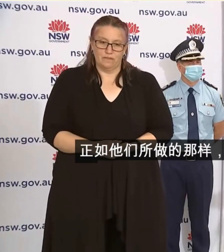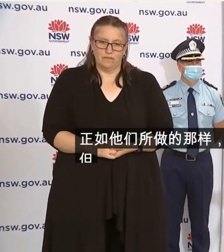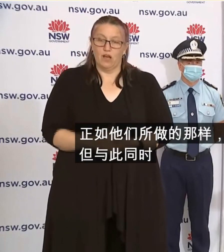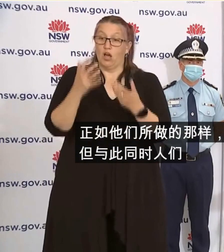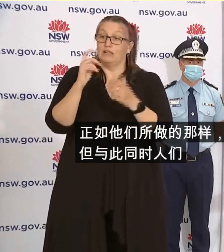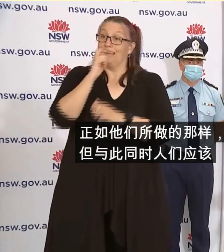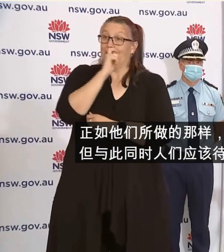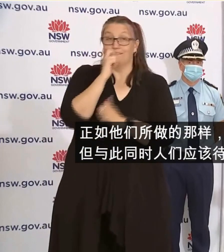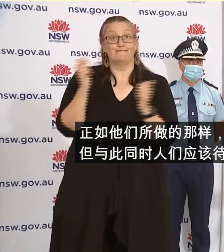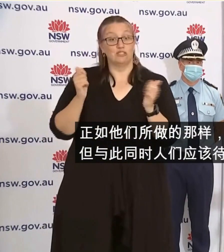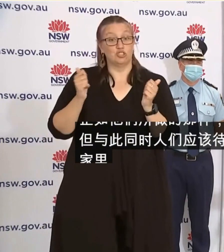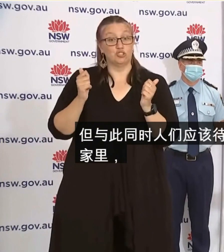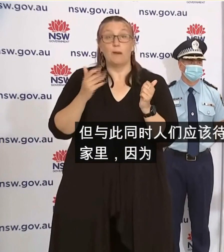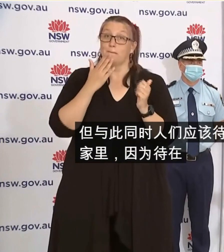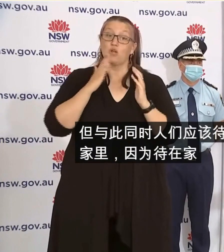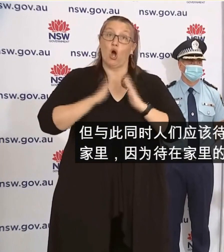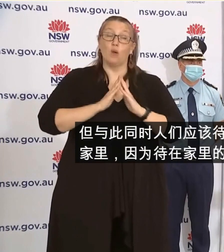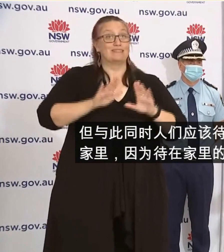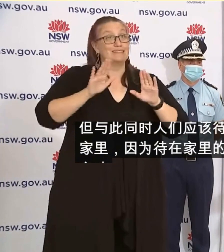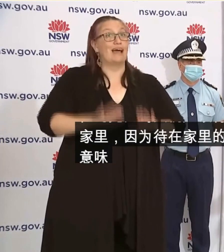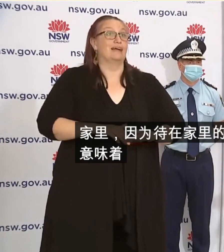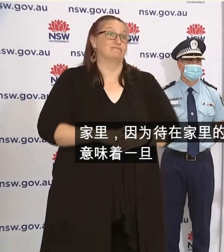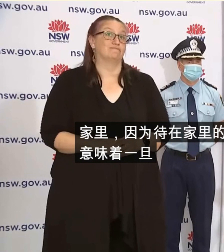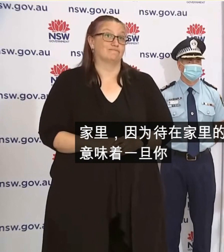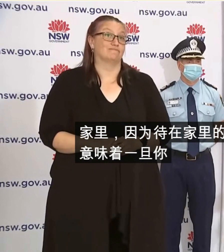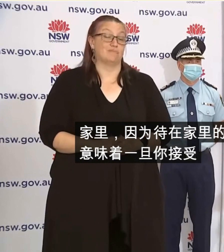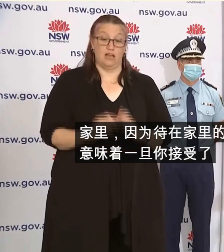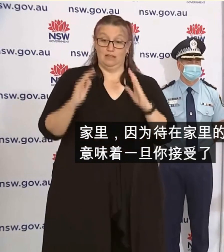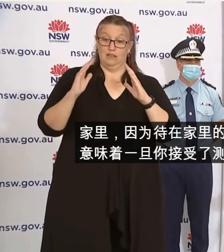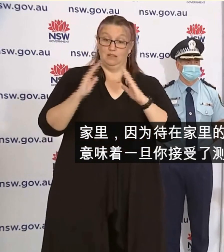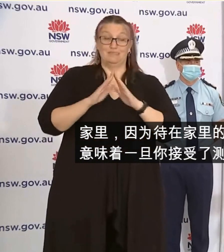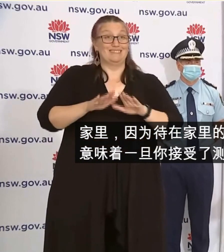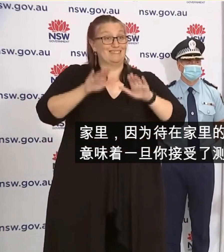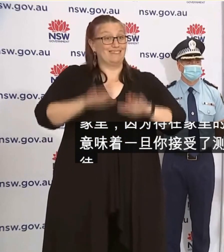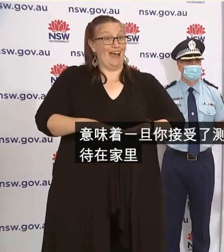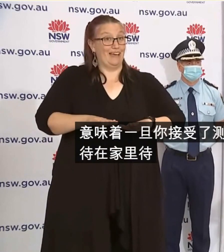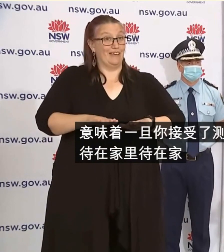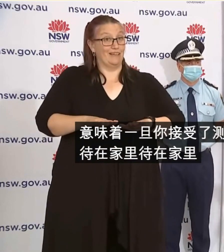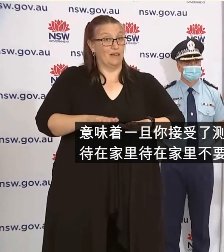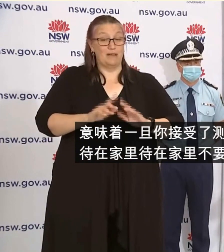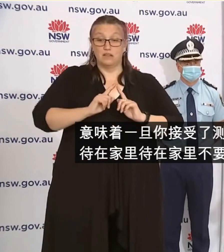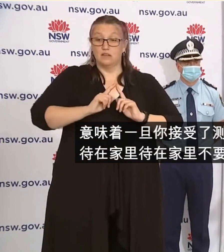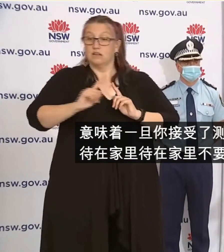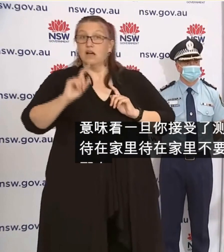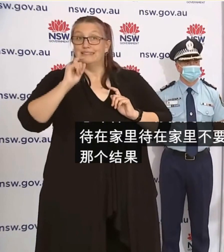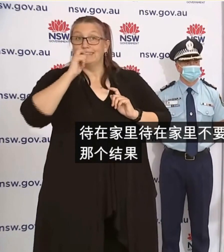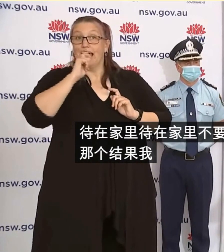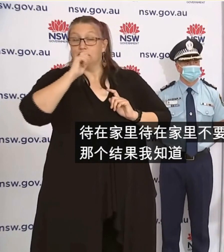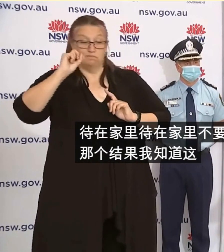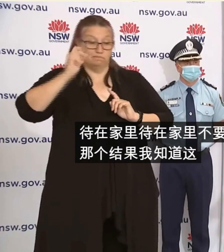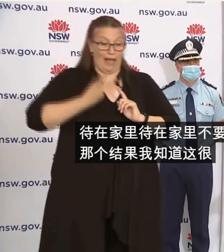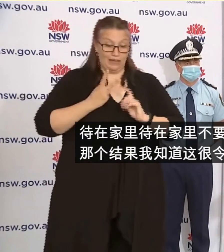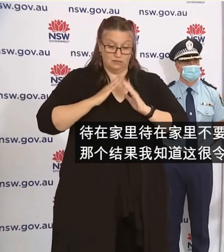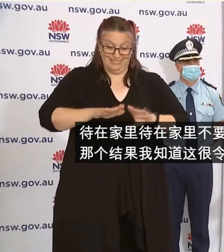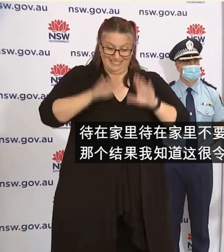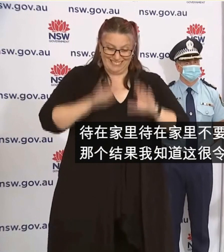as they do. But in the meantime, people should be staying home, because the stay-at-home orders mean stay at home. Once you're tested, stay at home. Don't leave until you get that